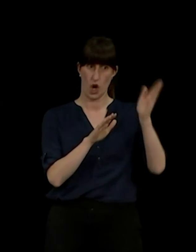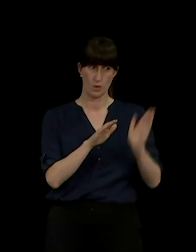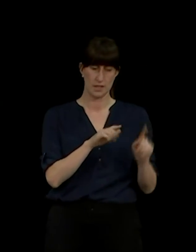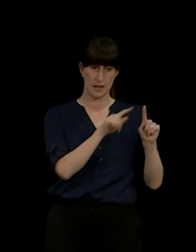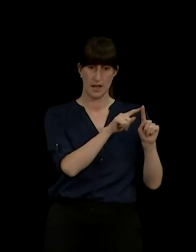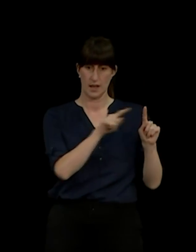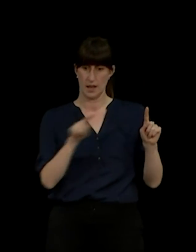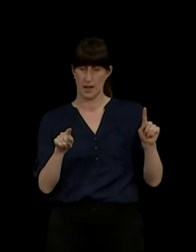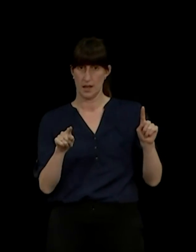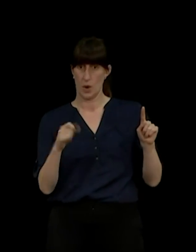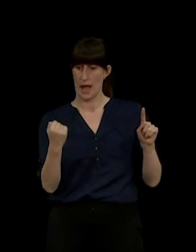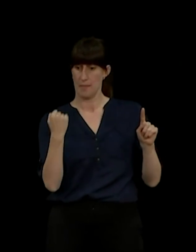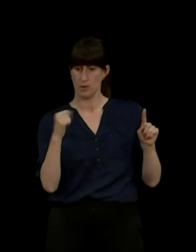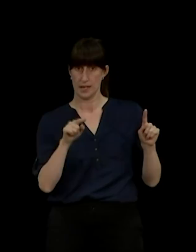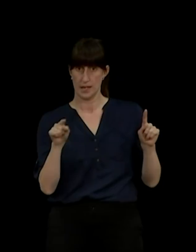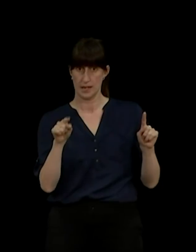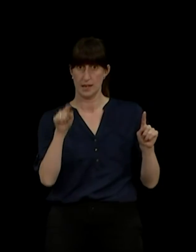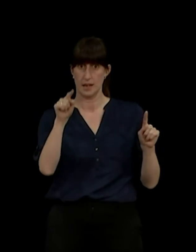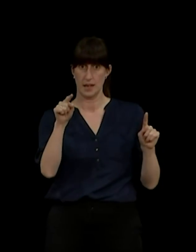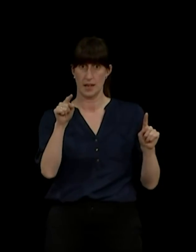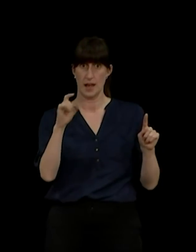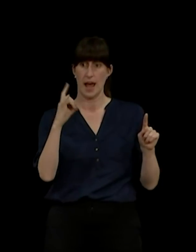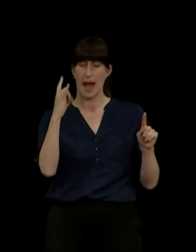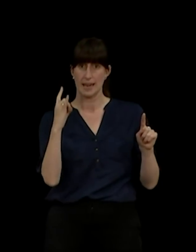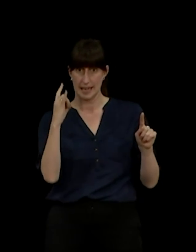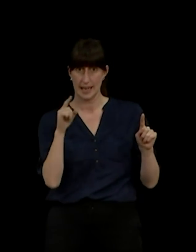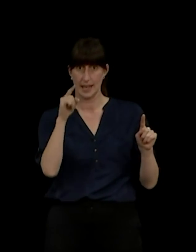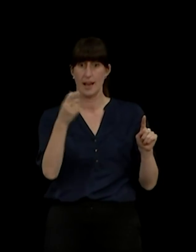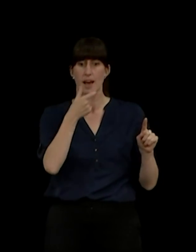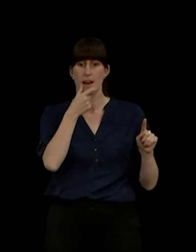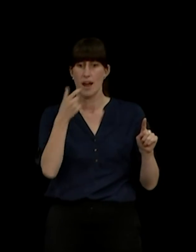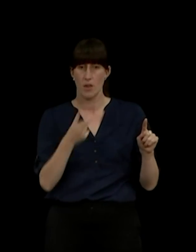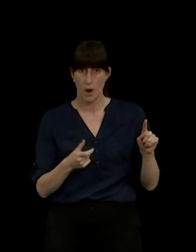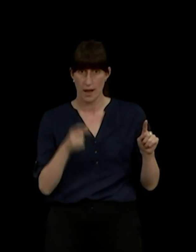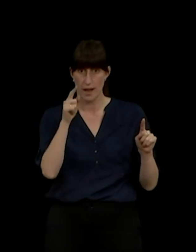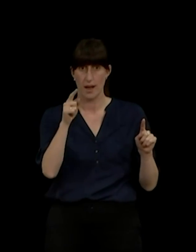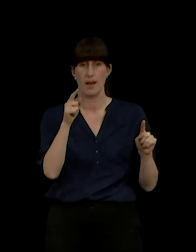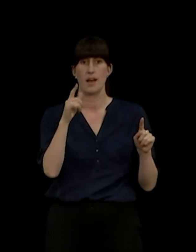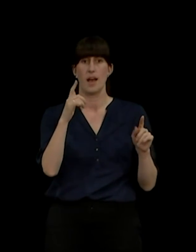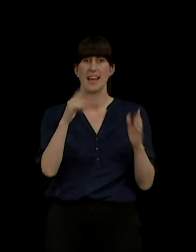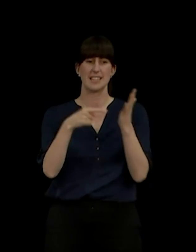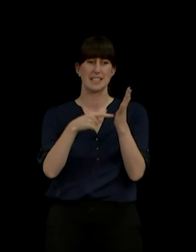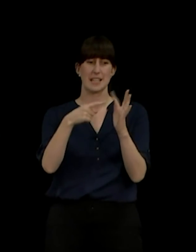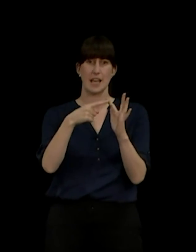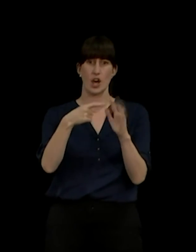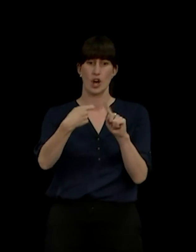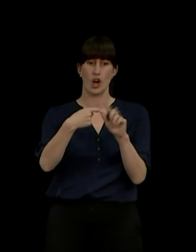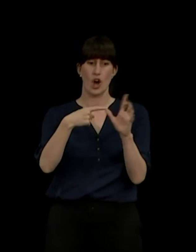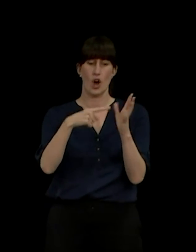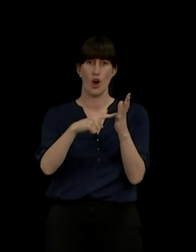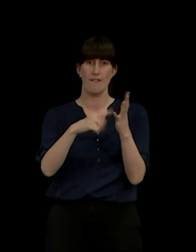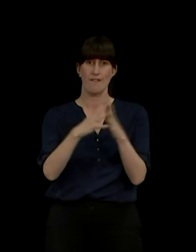down south to Kowhata, Huntly, Ngarawahia and Hamilton City, based on the Hamilton